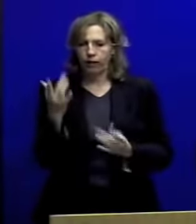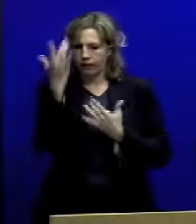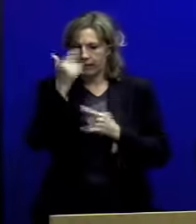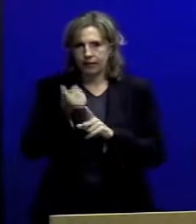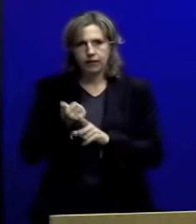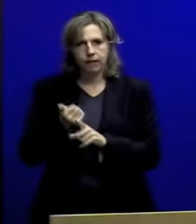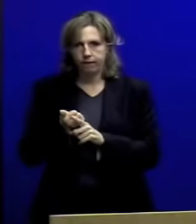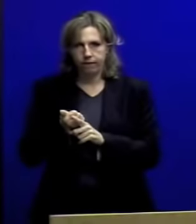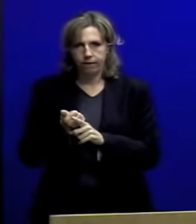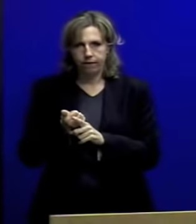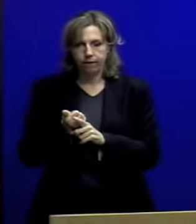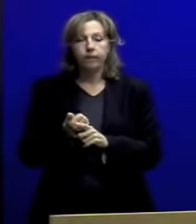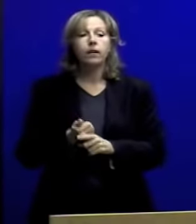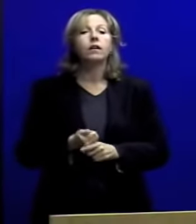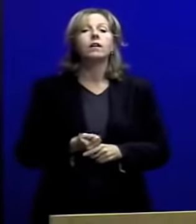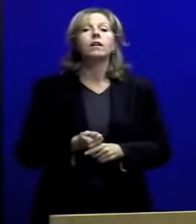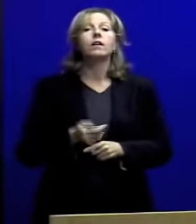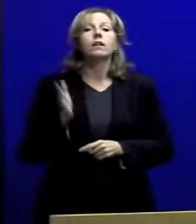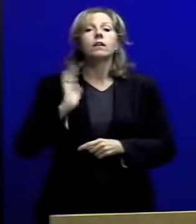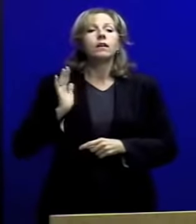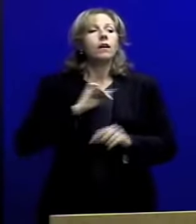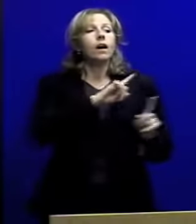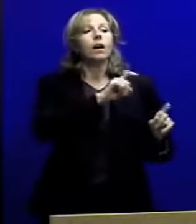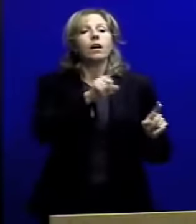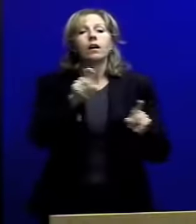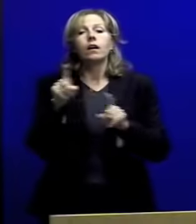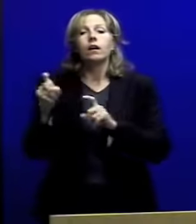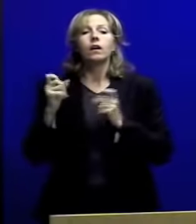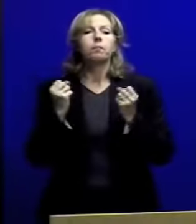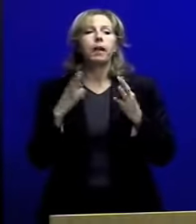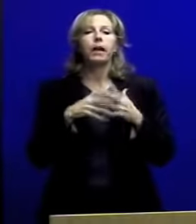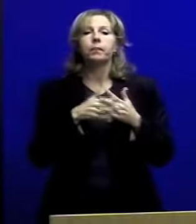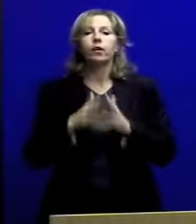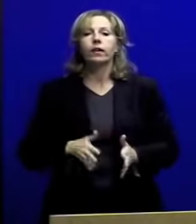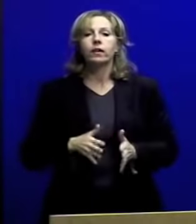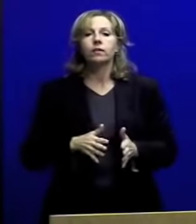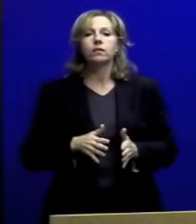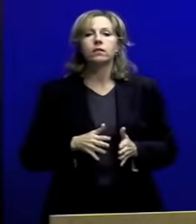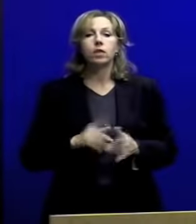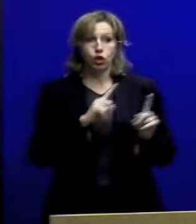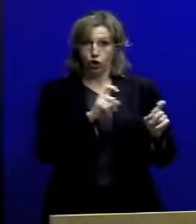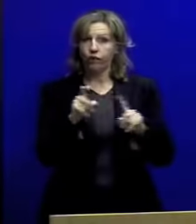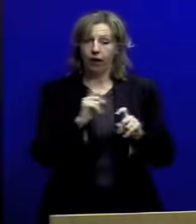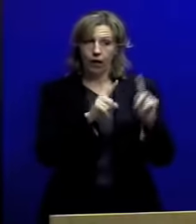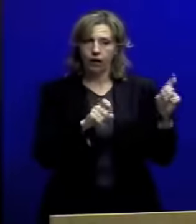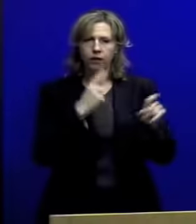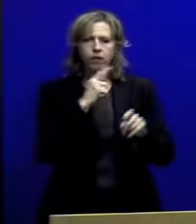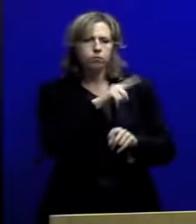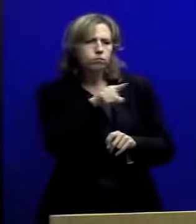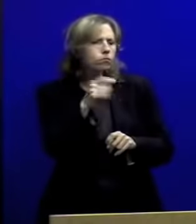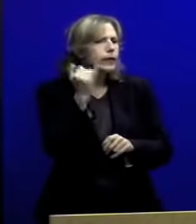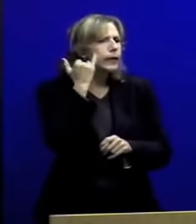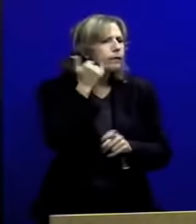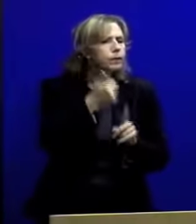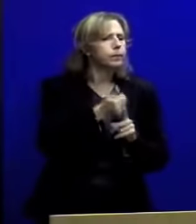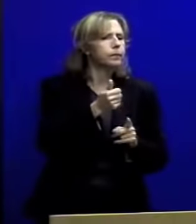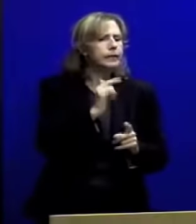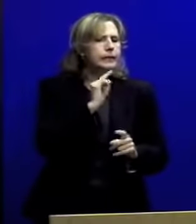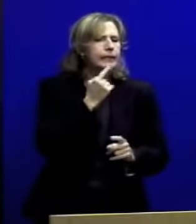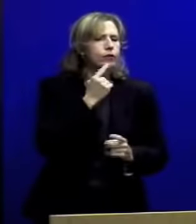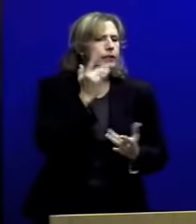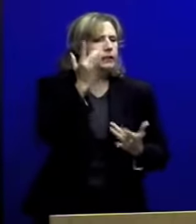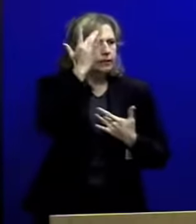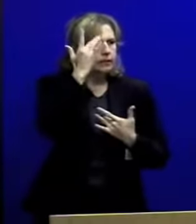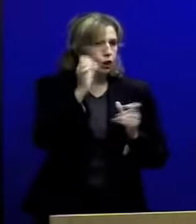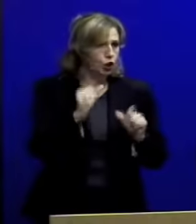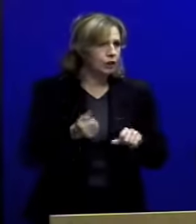When surveys have been done asking Americans what they want if they have a serious illness, serious enough from which they